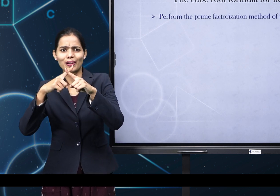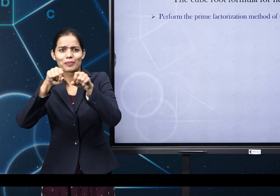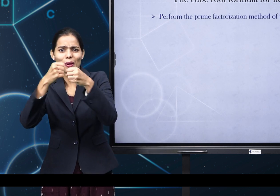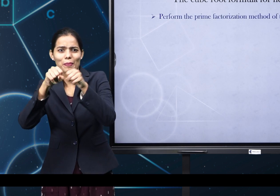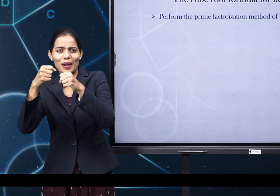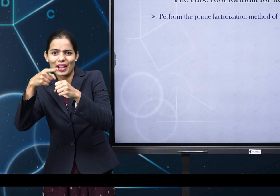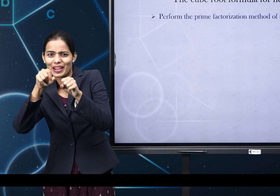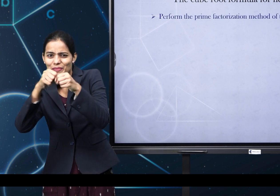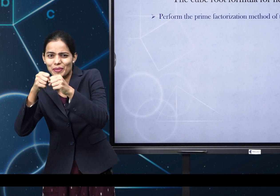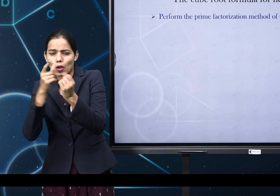given number.